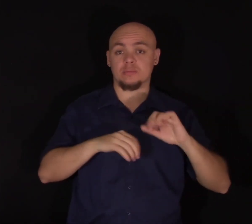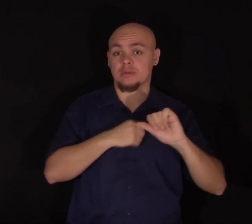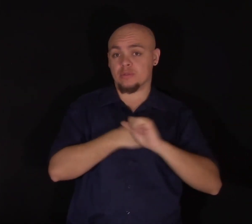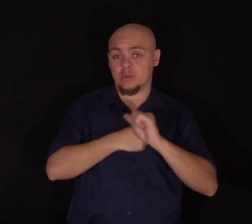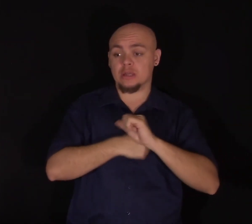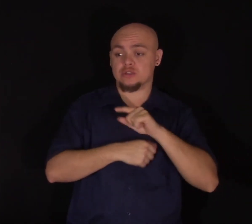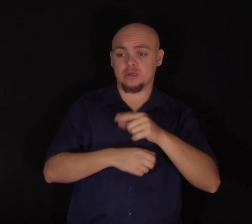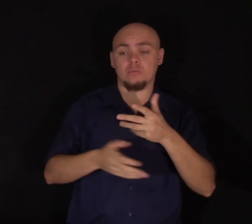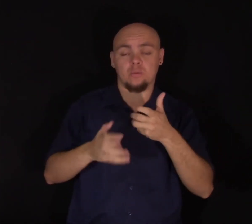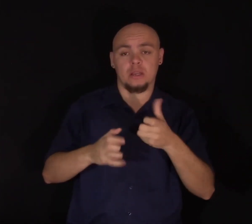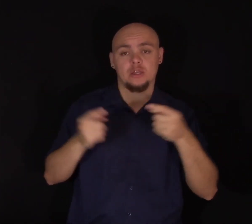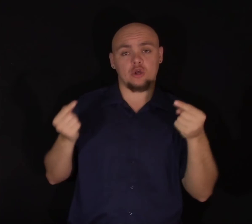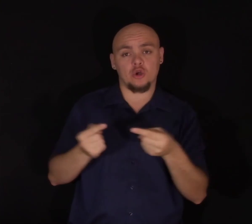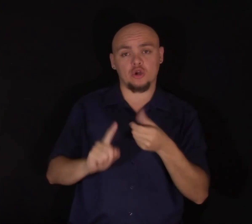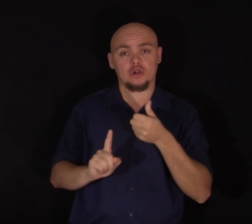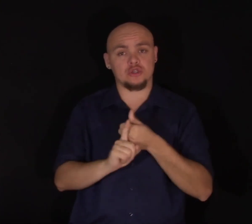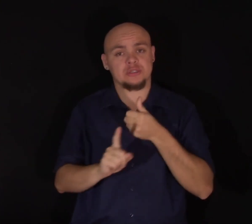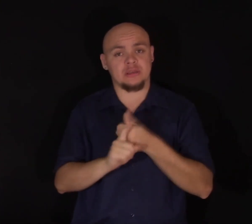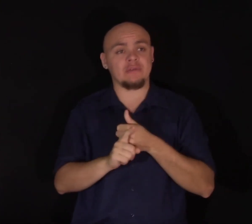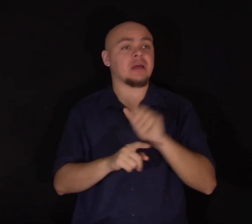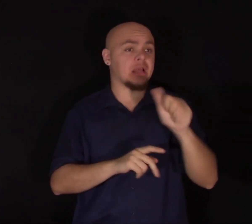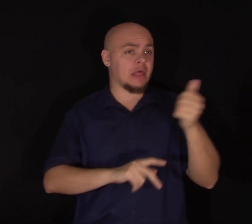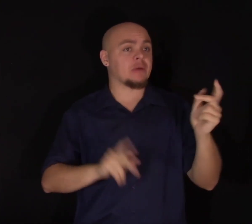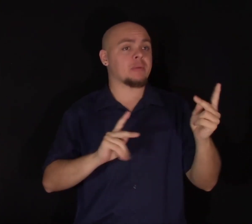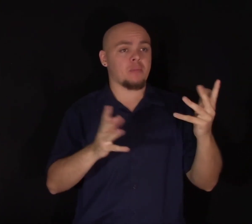would do to herself and to others.